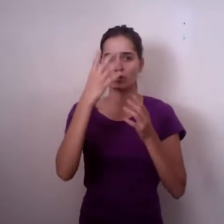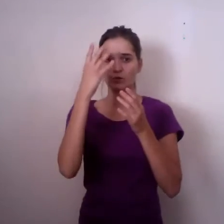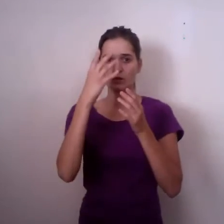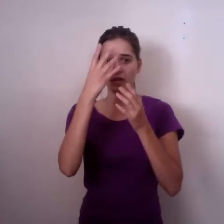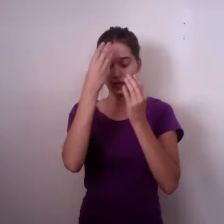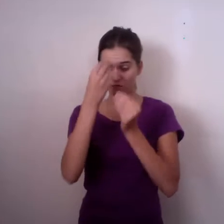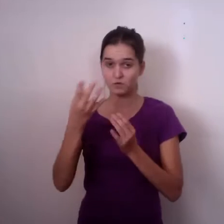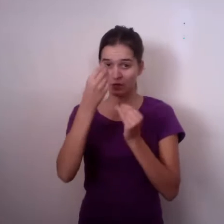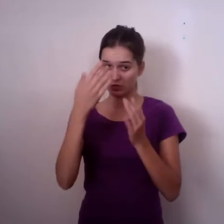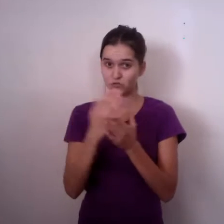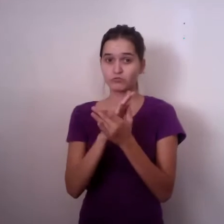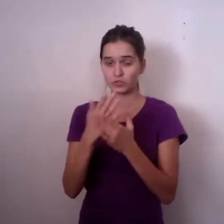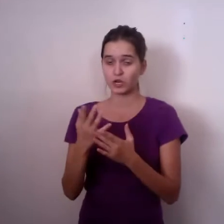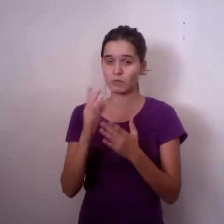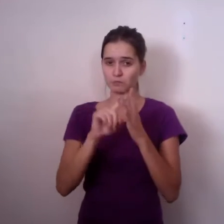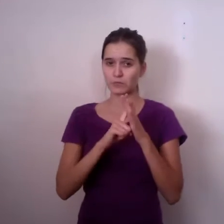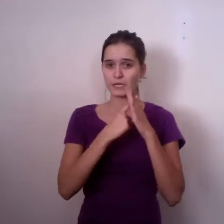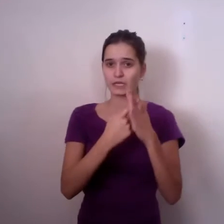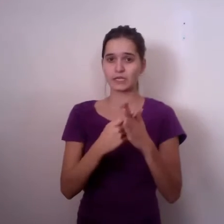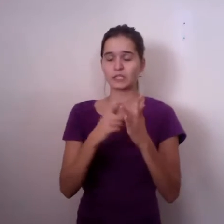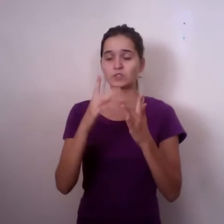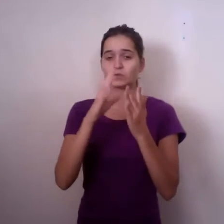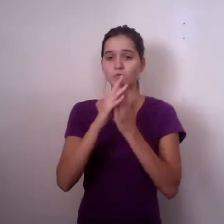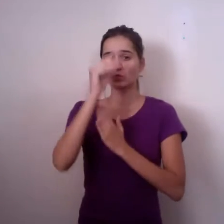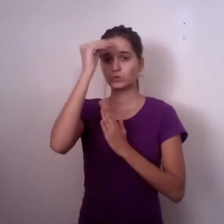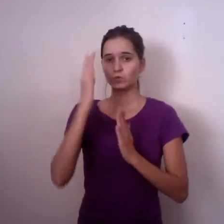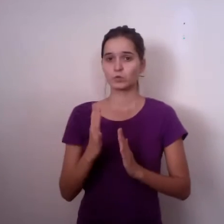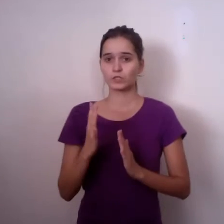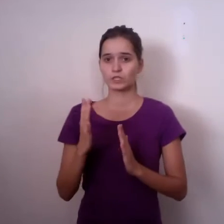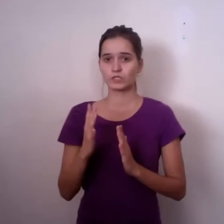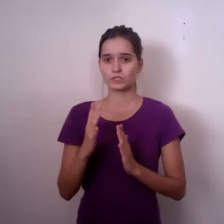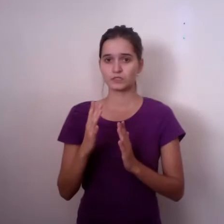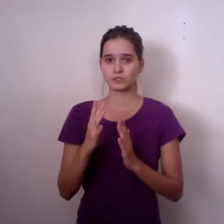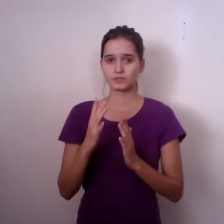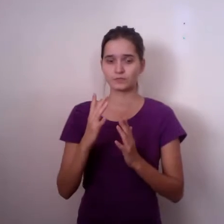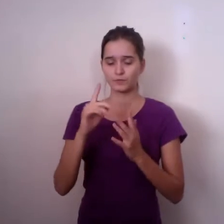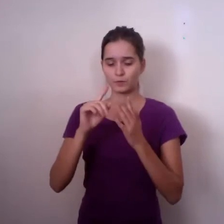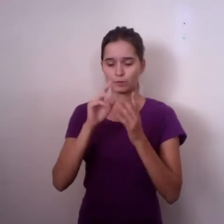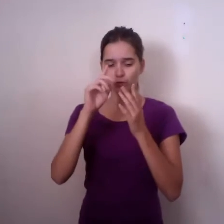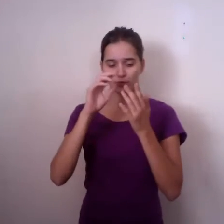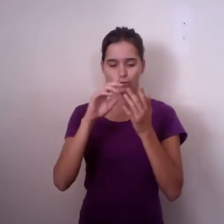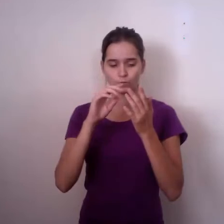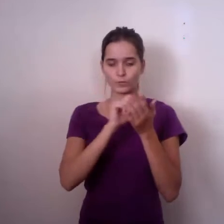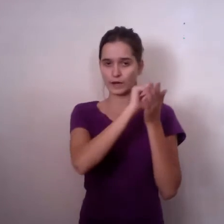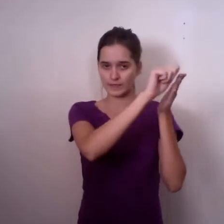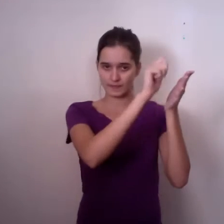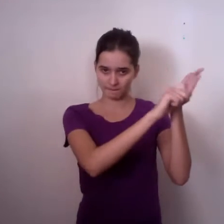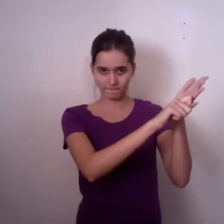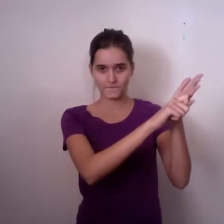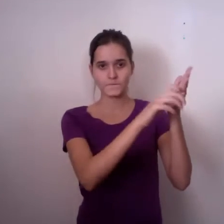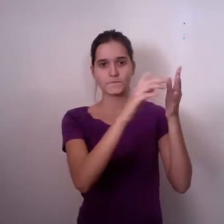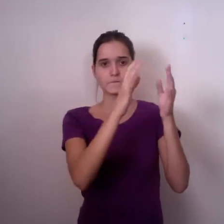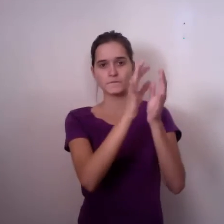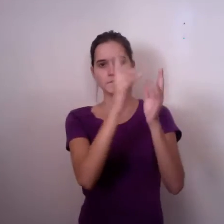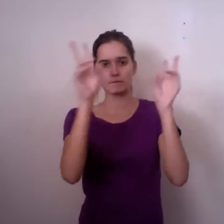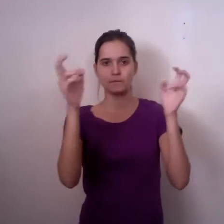So students come in, they write the name of the article, main idea, whatnot, on the board, and then everyone browses around